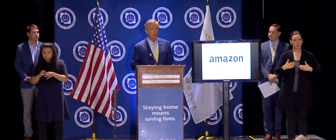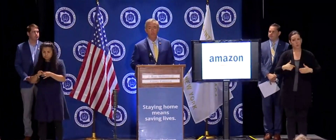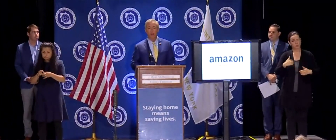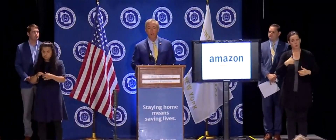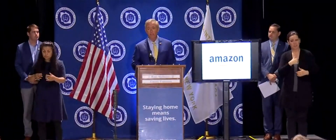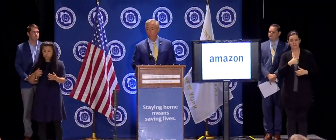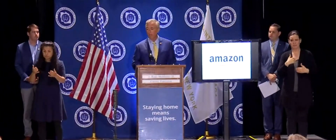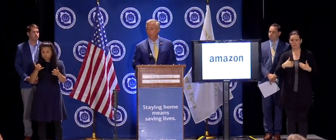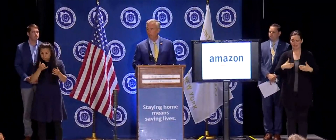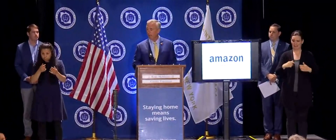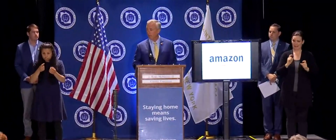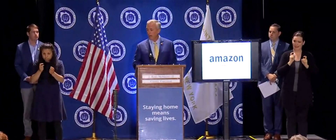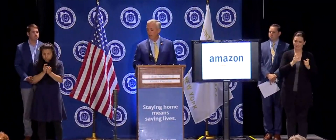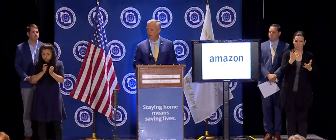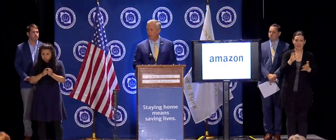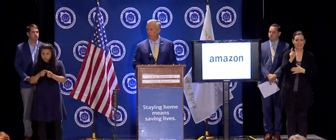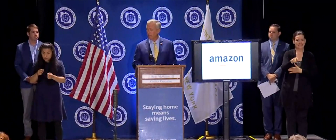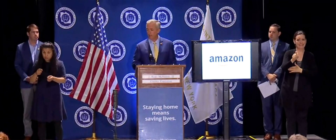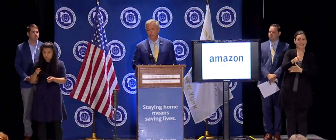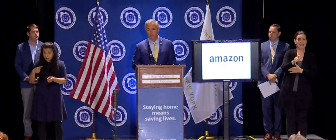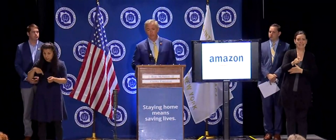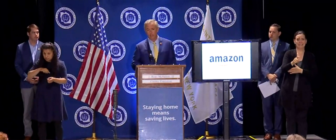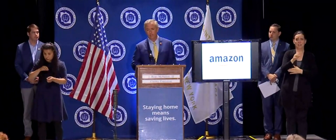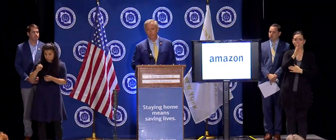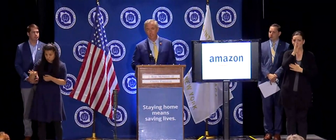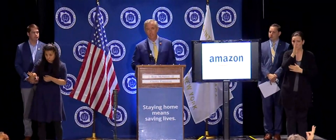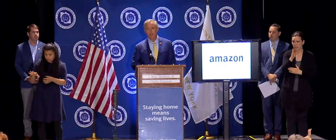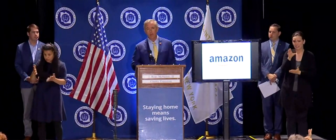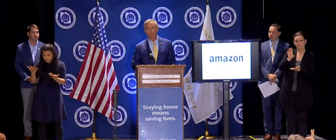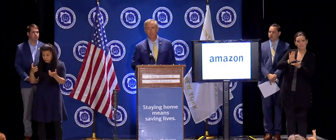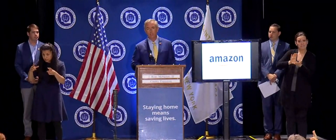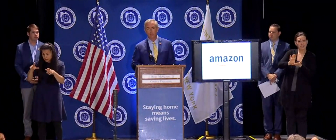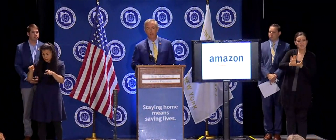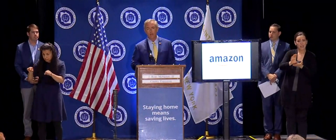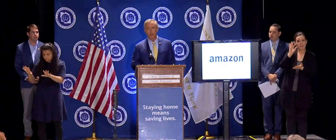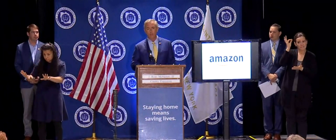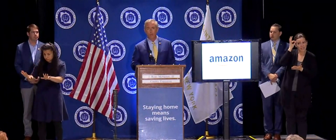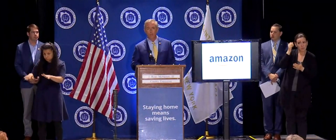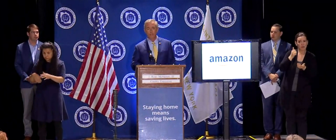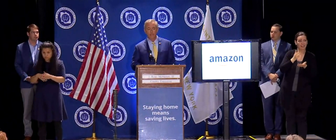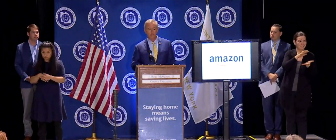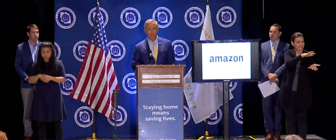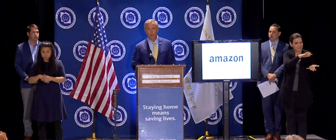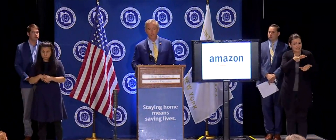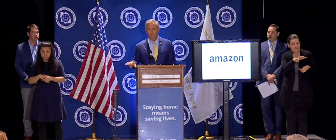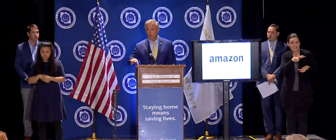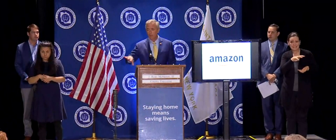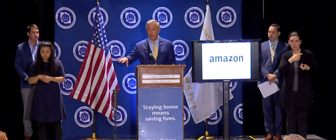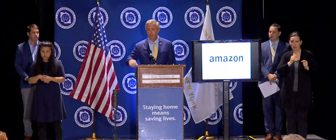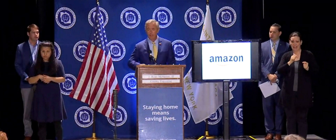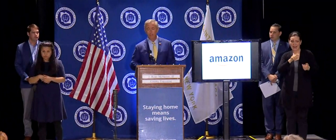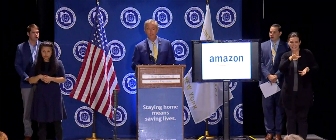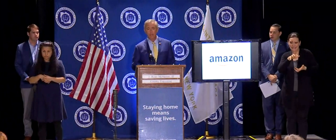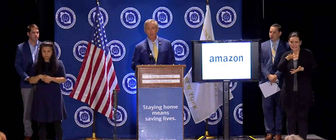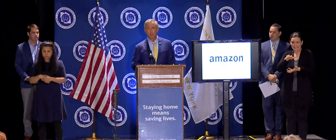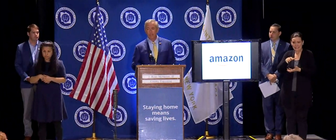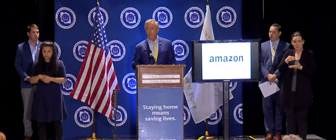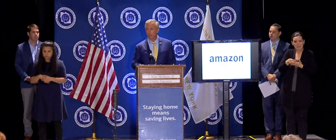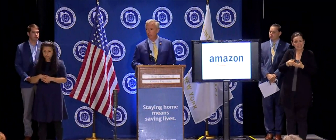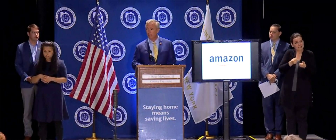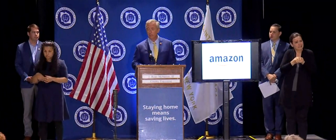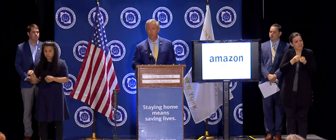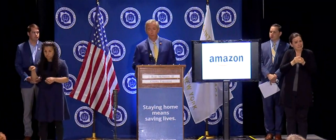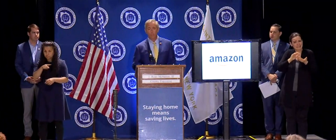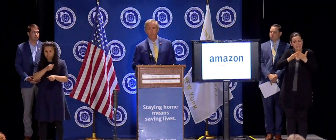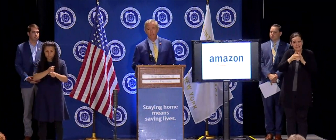need, including direct funding to the city and the county instead of a formula that it goes elsewhere and maybe trickles down to them. They